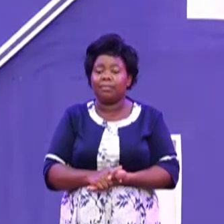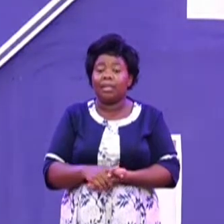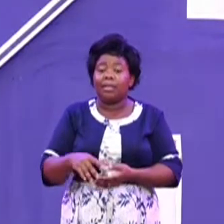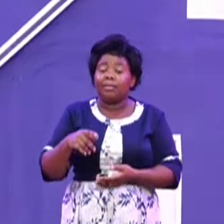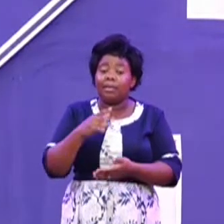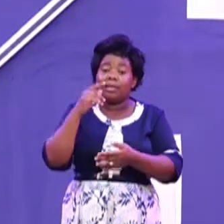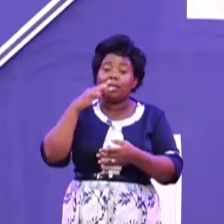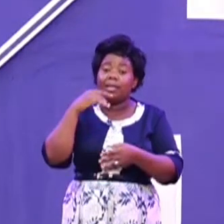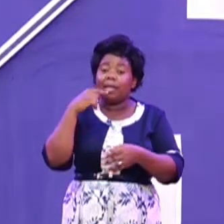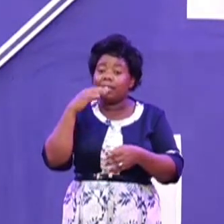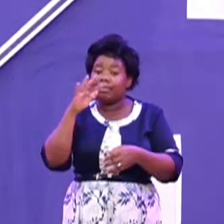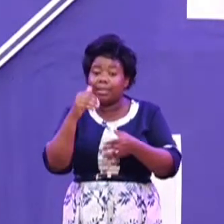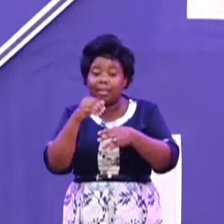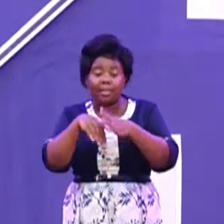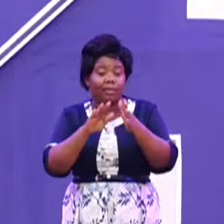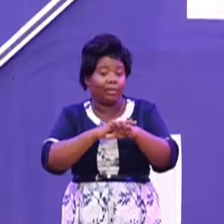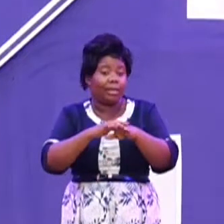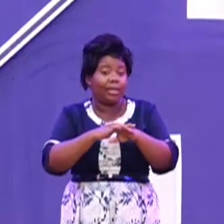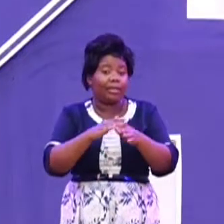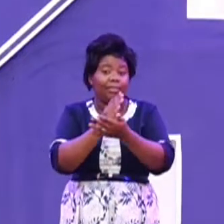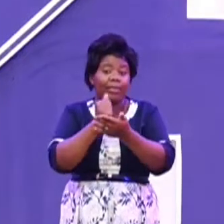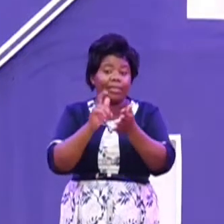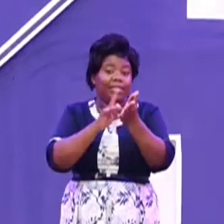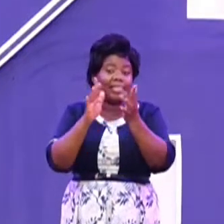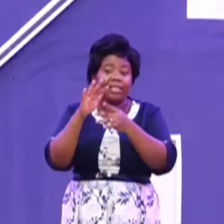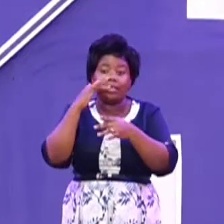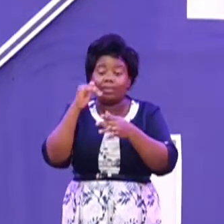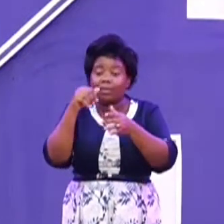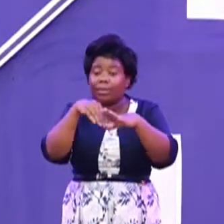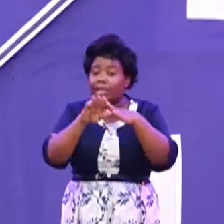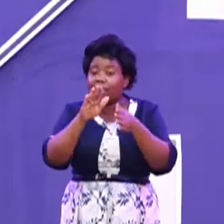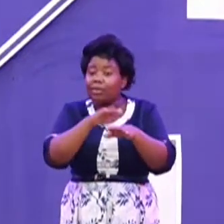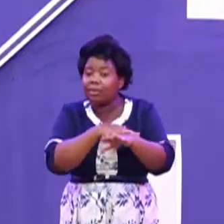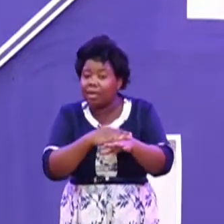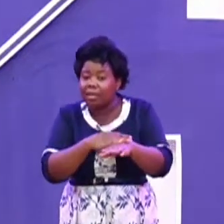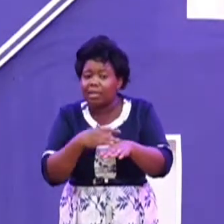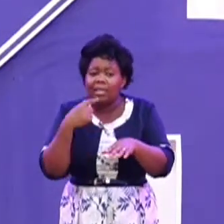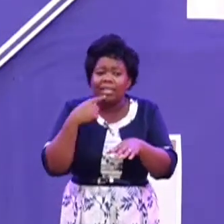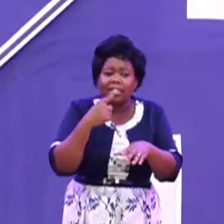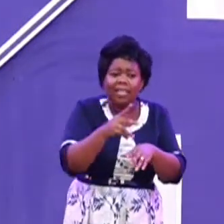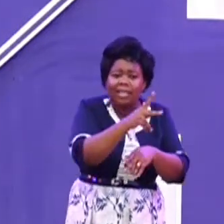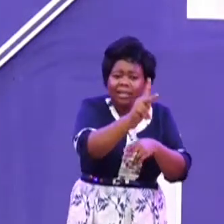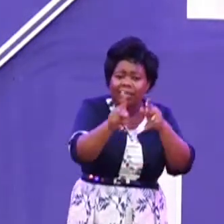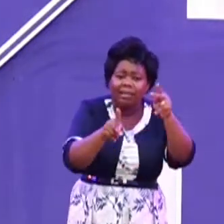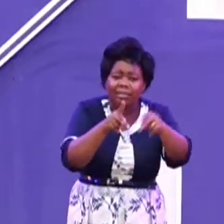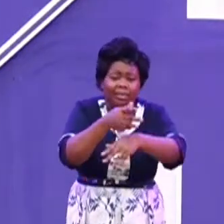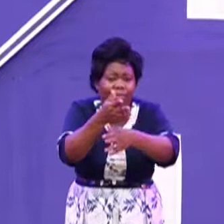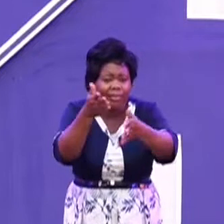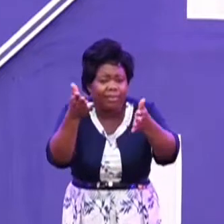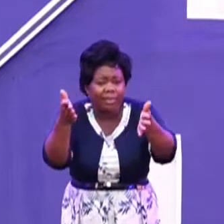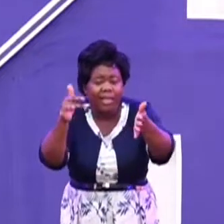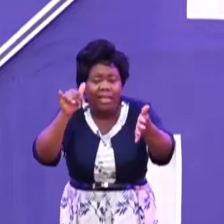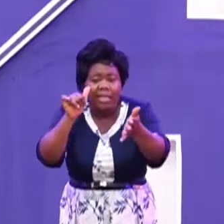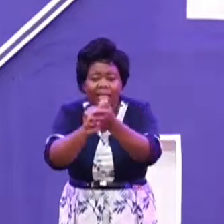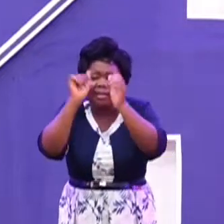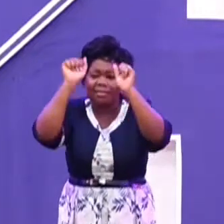Luganda. Nchogedde mu Luganda because that's what he said. Tibangambire. That tell them. Banjagalire abantu bange. Let